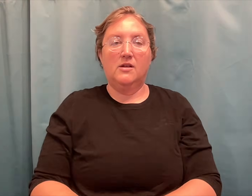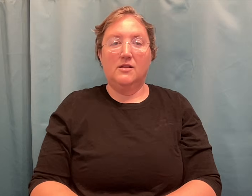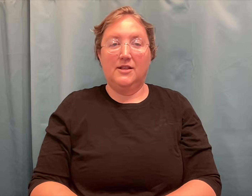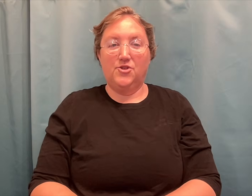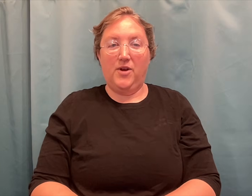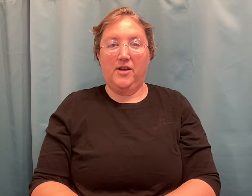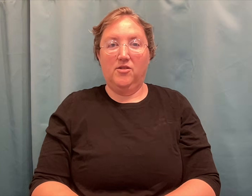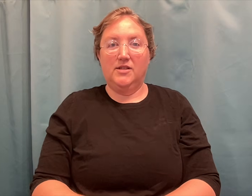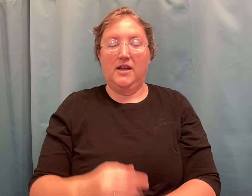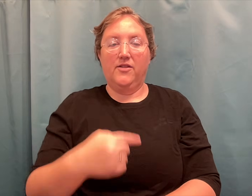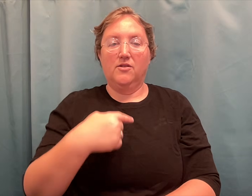Let's try it all together.